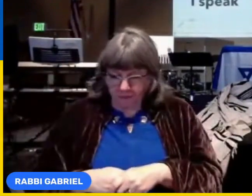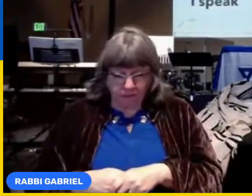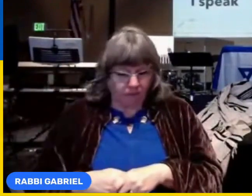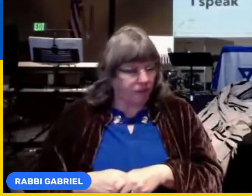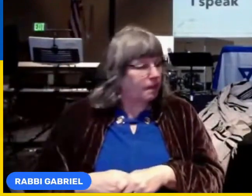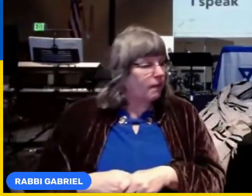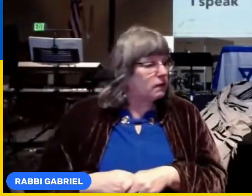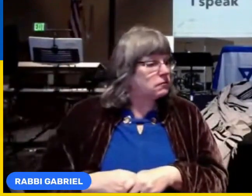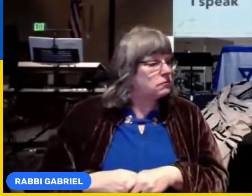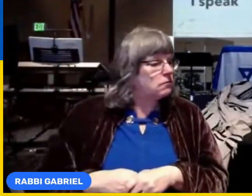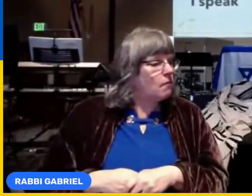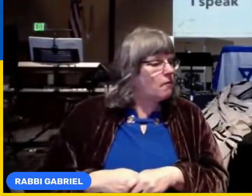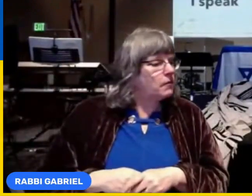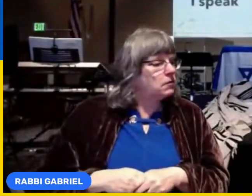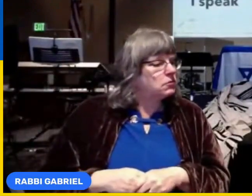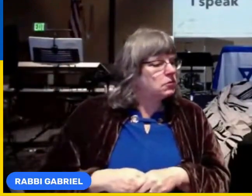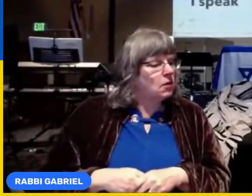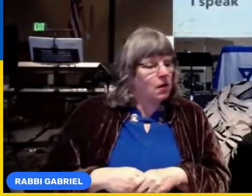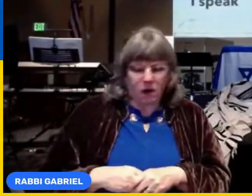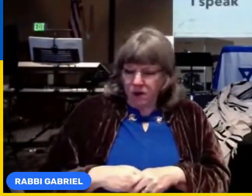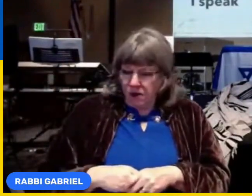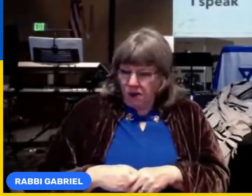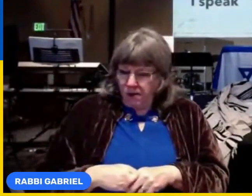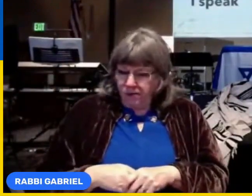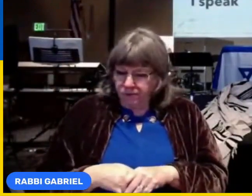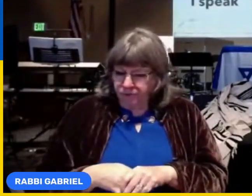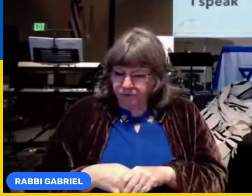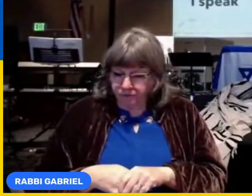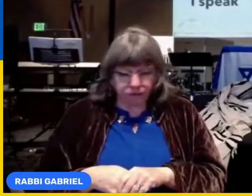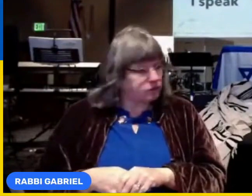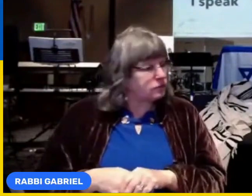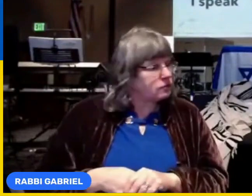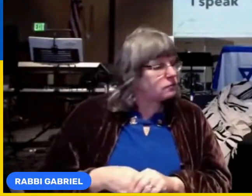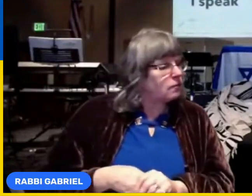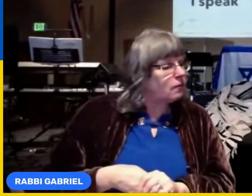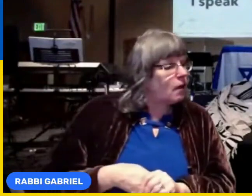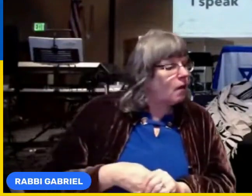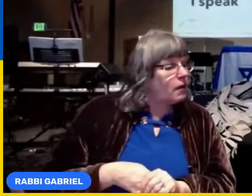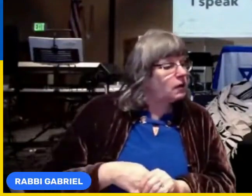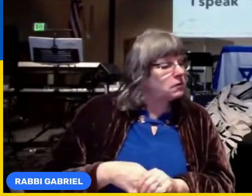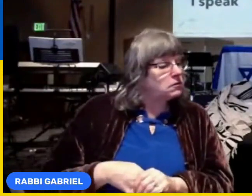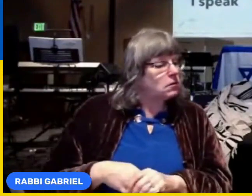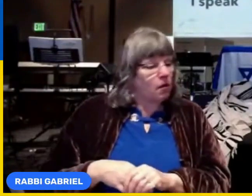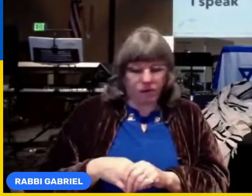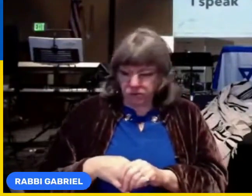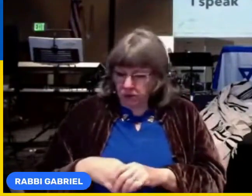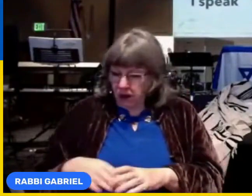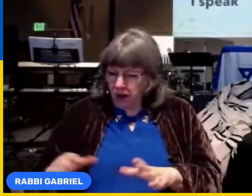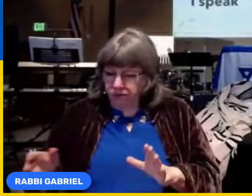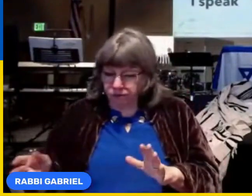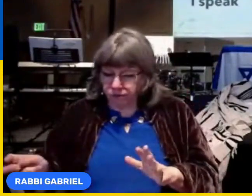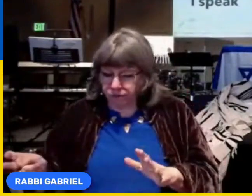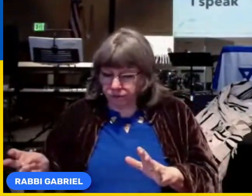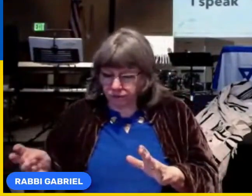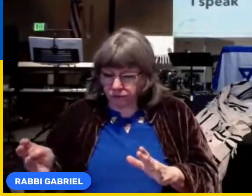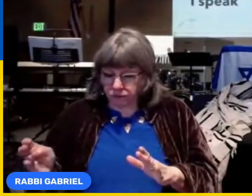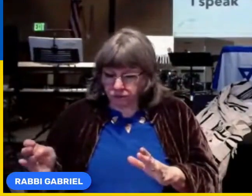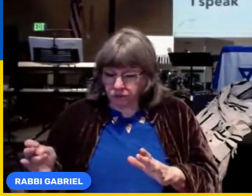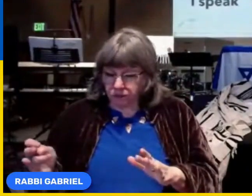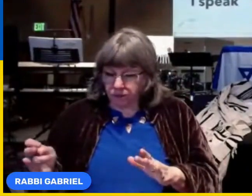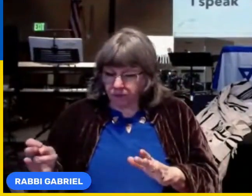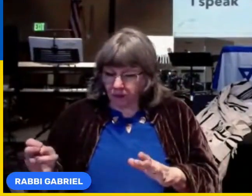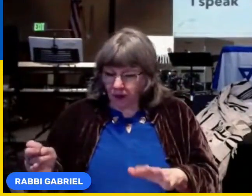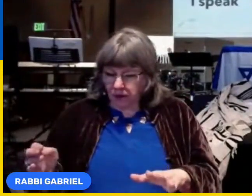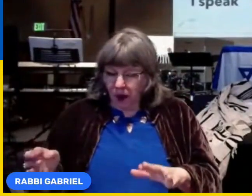Mem, Dalet, Bet, Resh, where you read it Medaber. Some of you have done a bit of Hebrew. Say, Ani